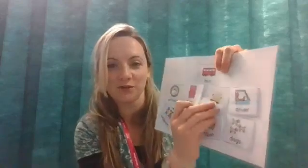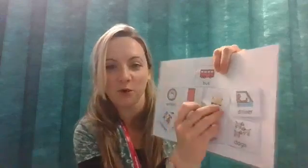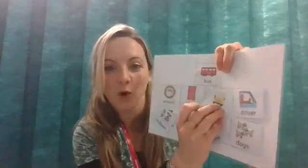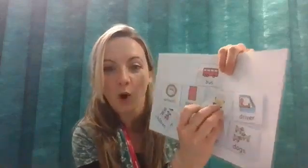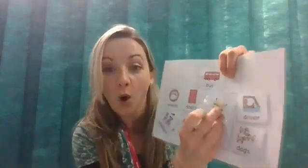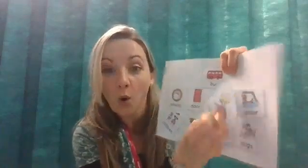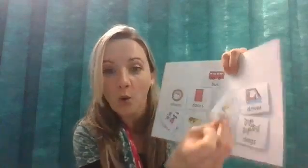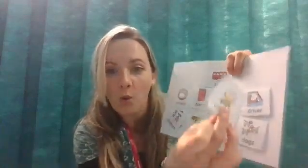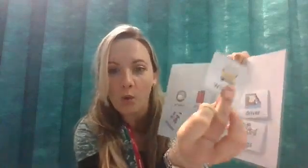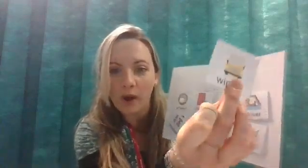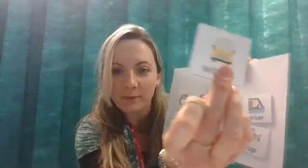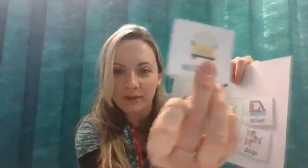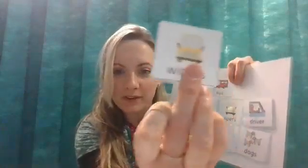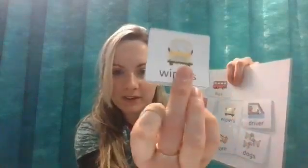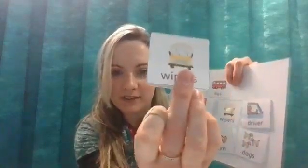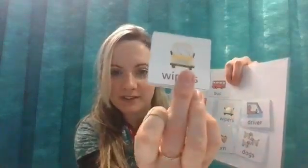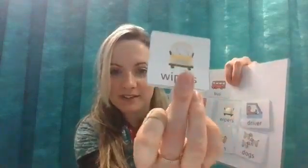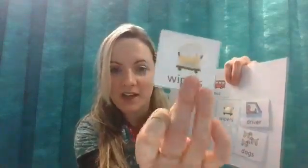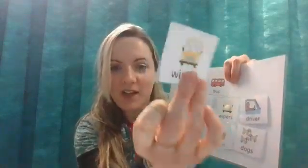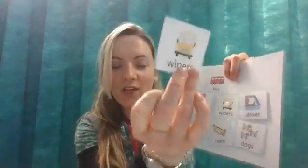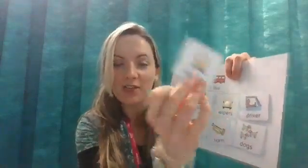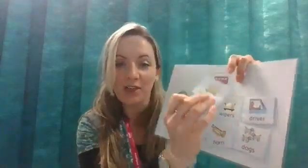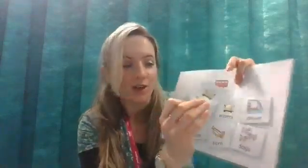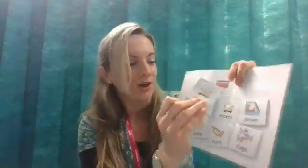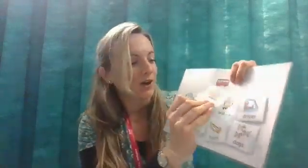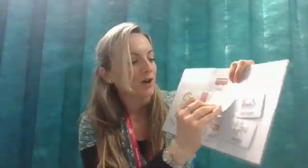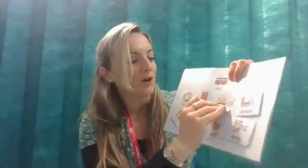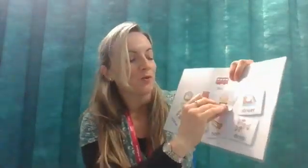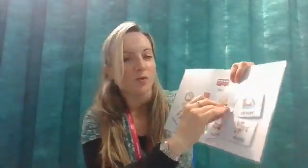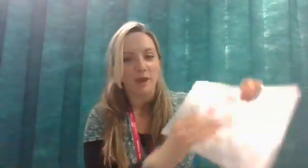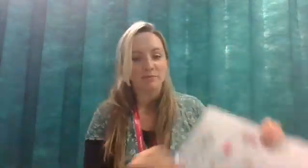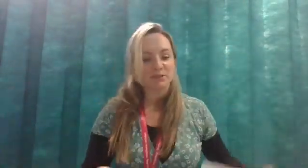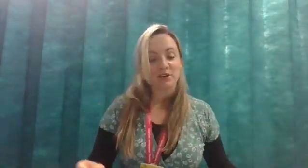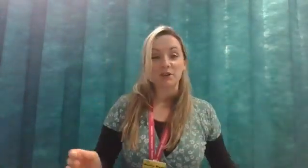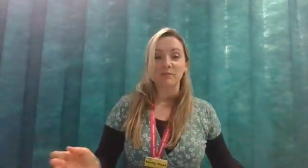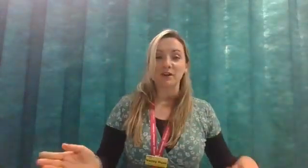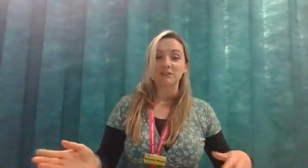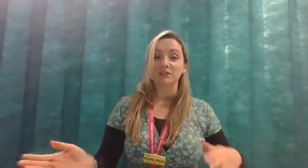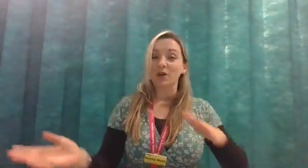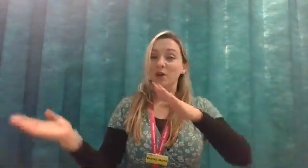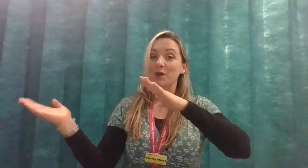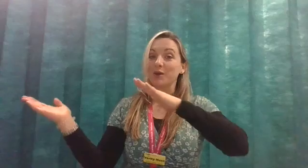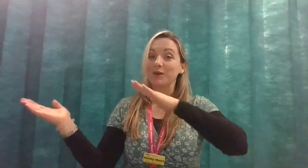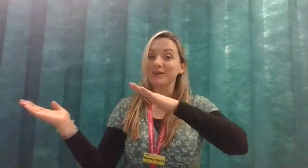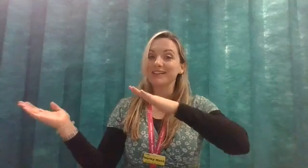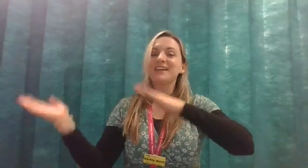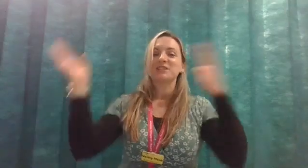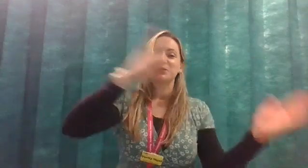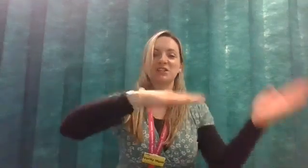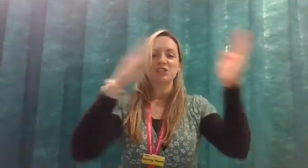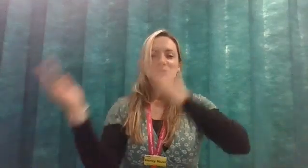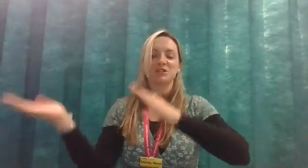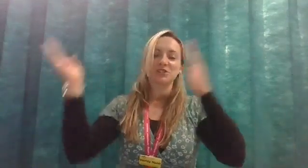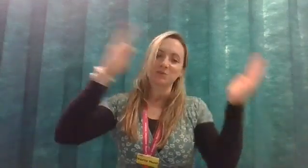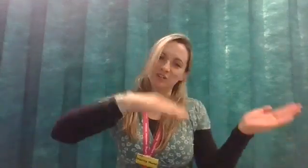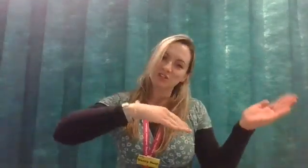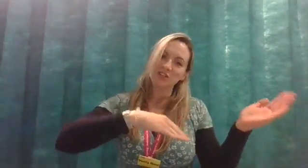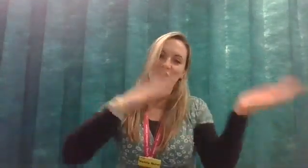for wipers. The wipers on the bus go swish, swish, swish,